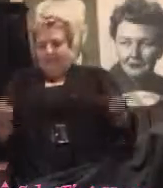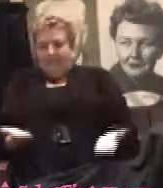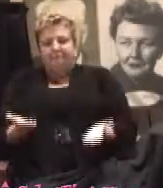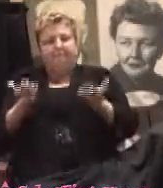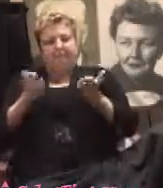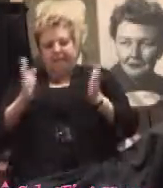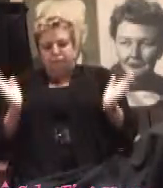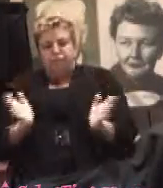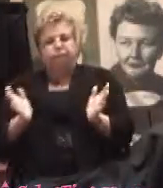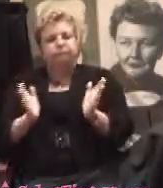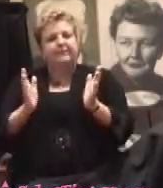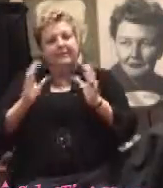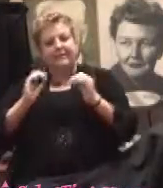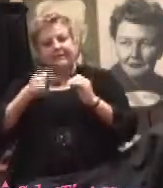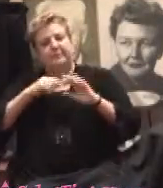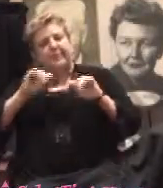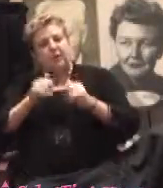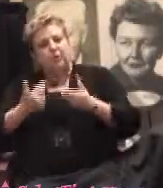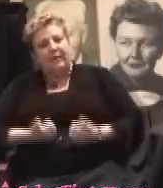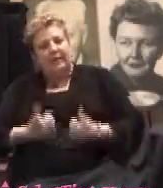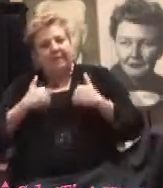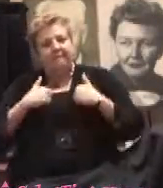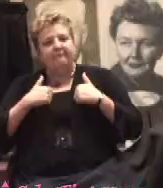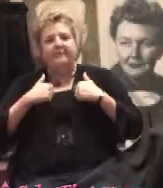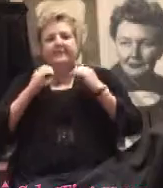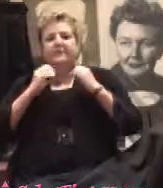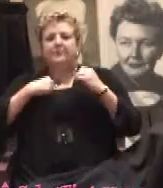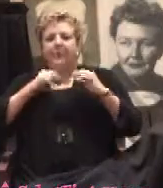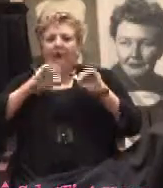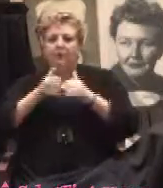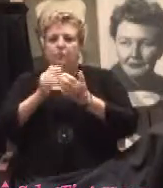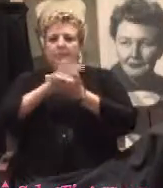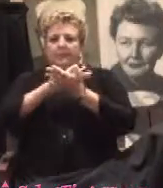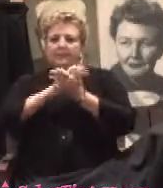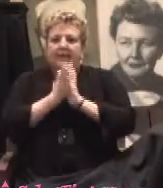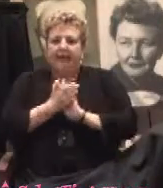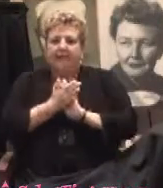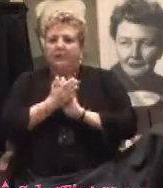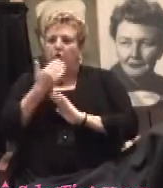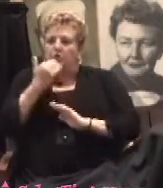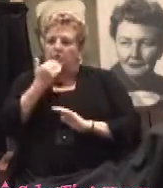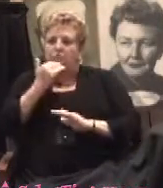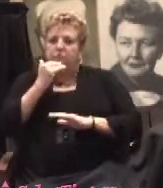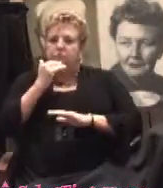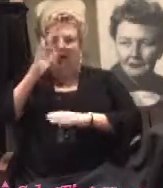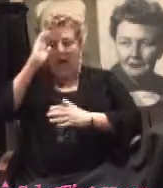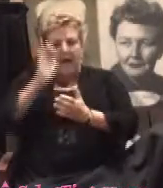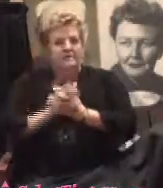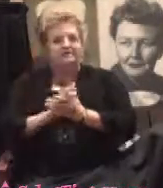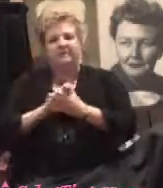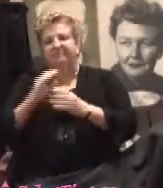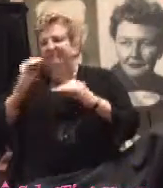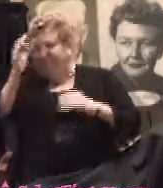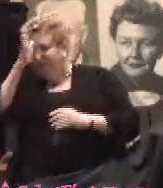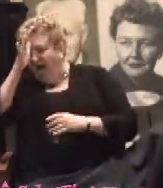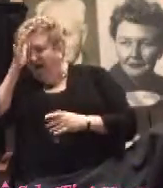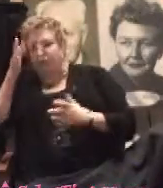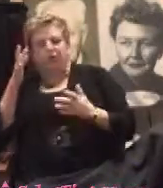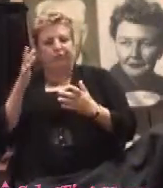how to be a parent, and teach me how to be a husband, teach me how to be an employee. And I'm just so grateful. I don't know what else to say. You know, I'm